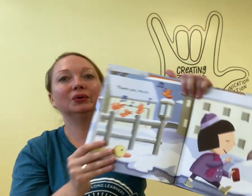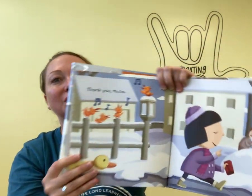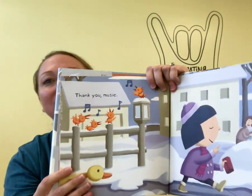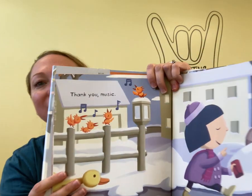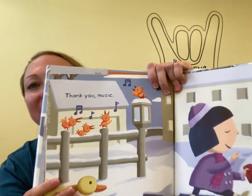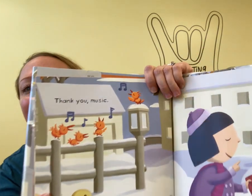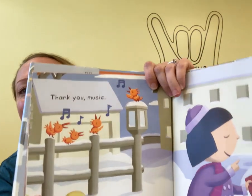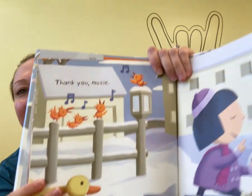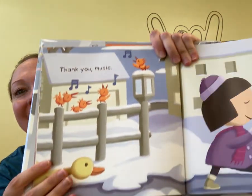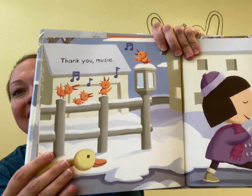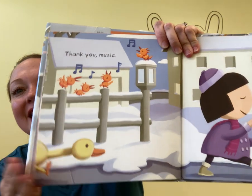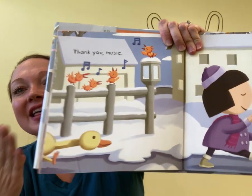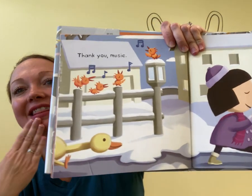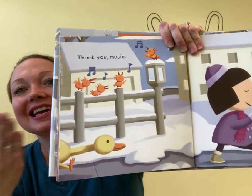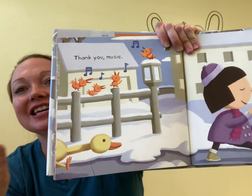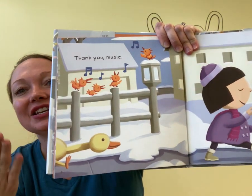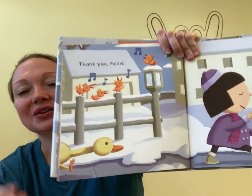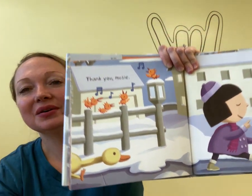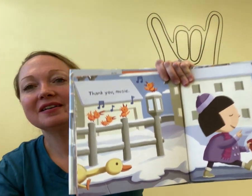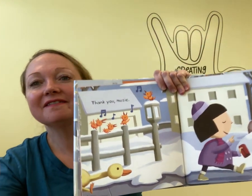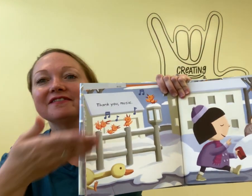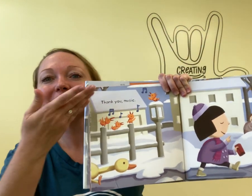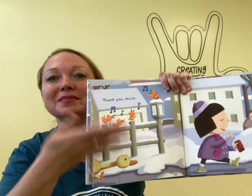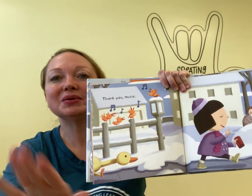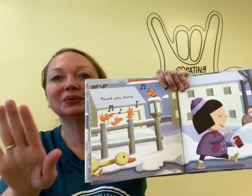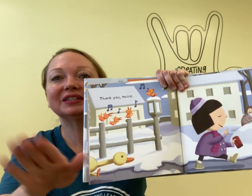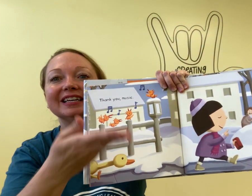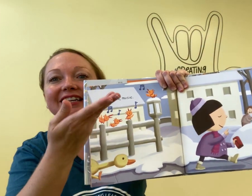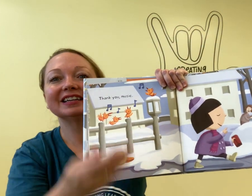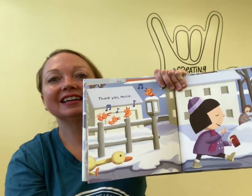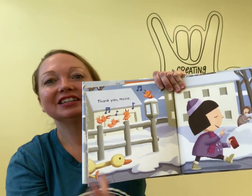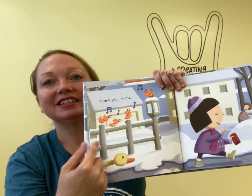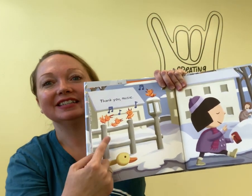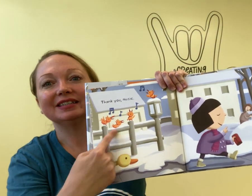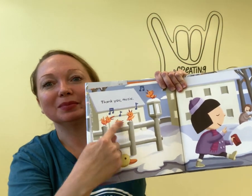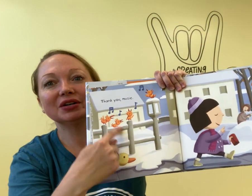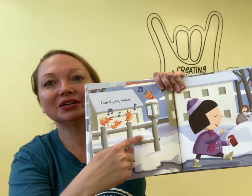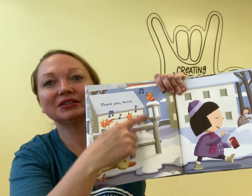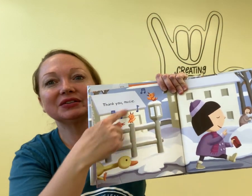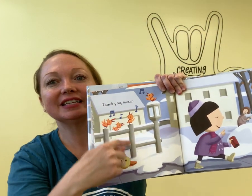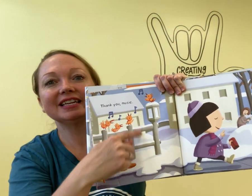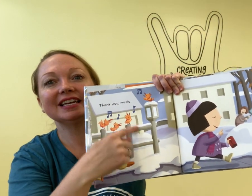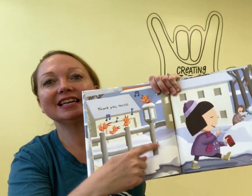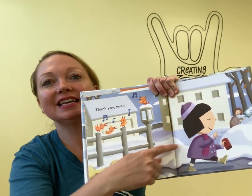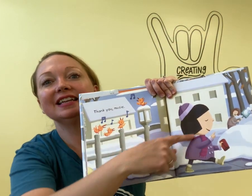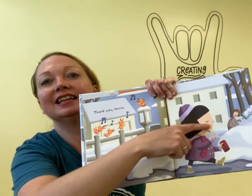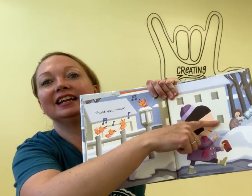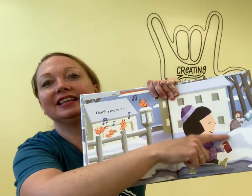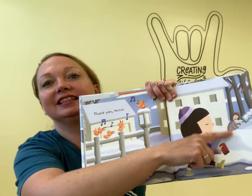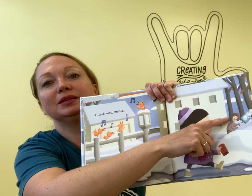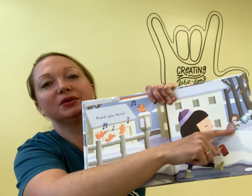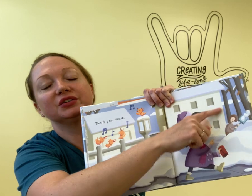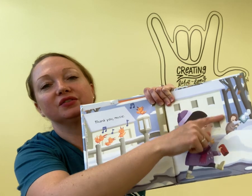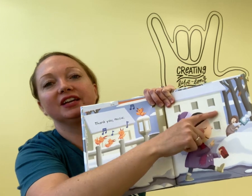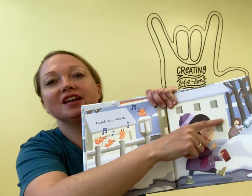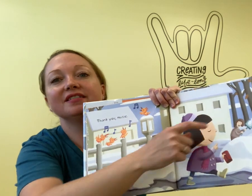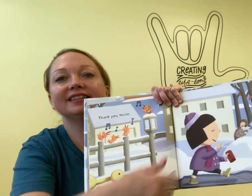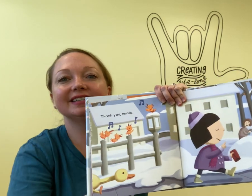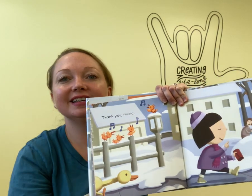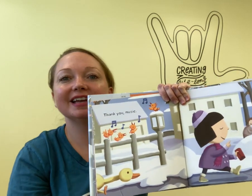Oh, thank you for music. The birds are singing, and I think this person over here is singing,